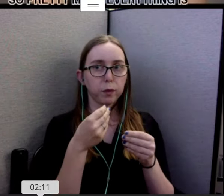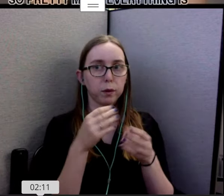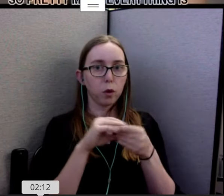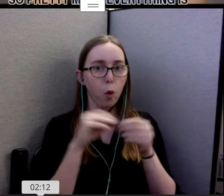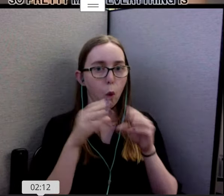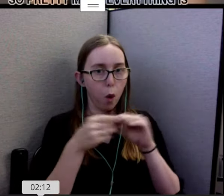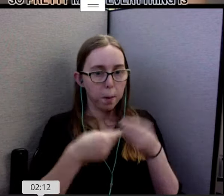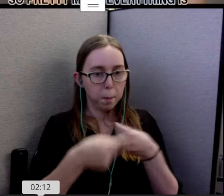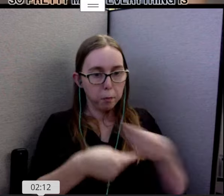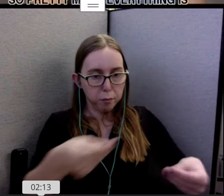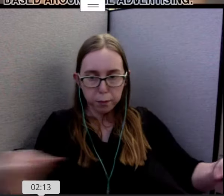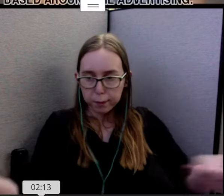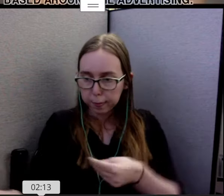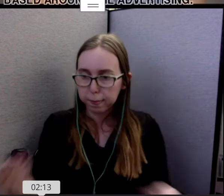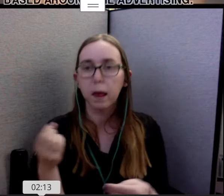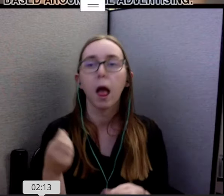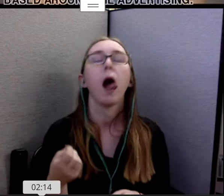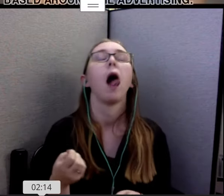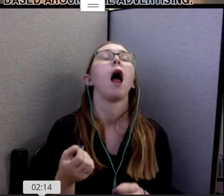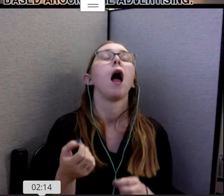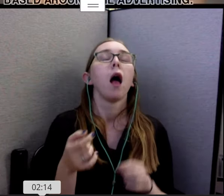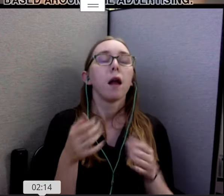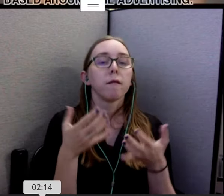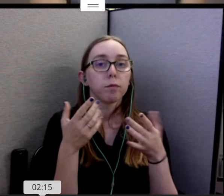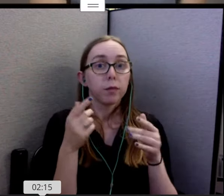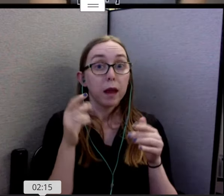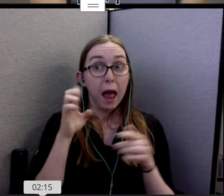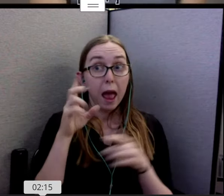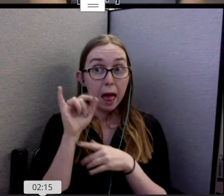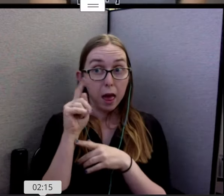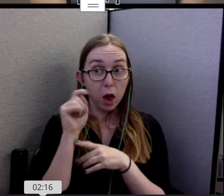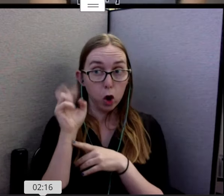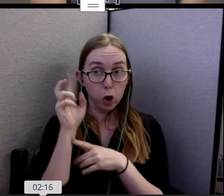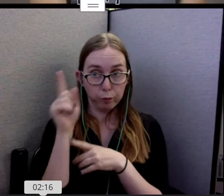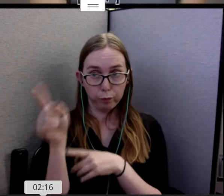So pretty much everything is based around the advertising.